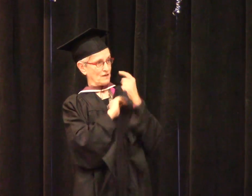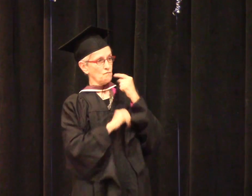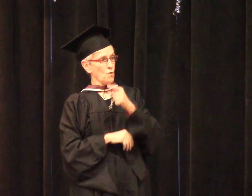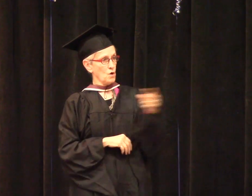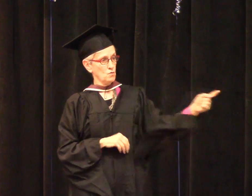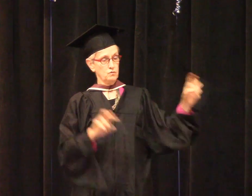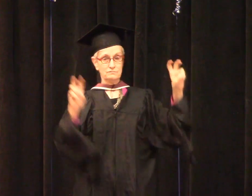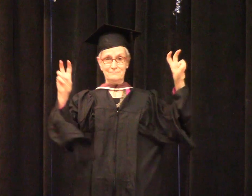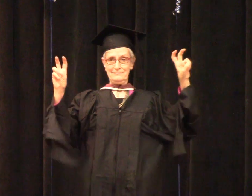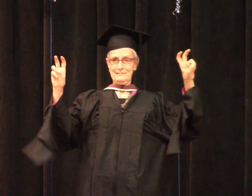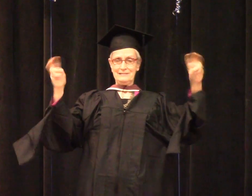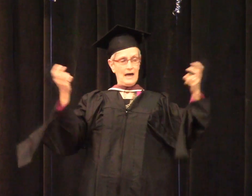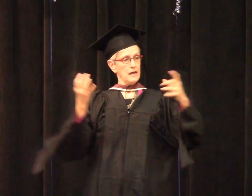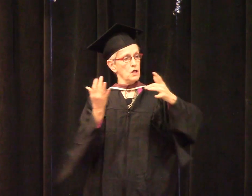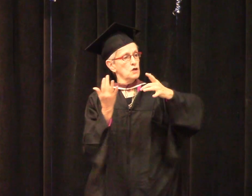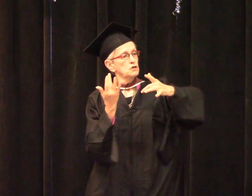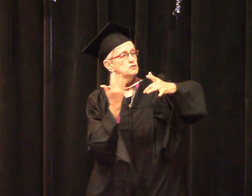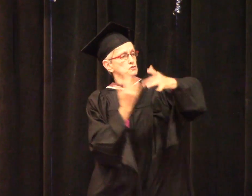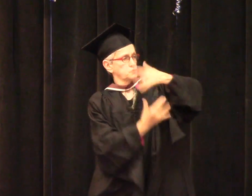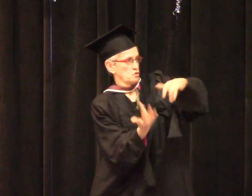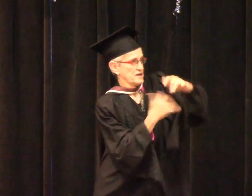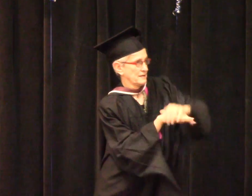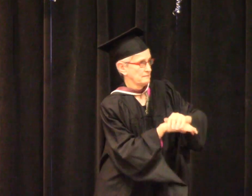This year, the book I've chosen for you is entitled Journey.